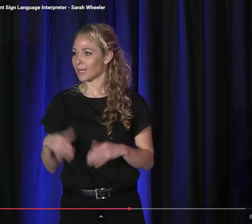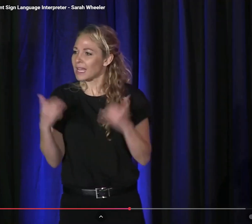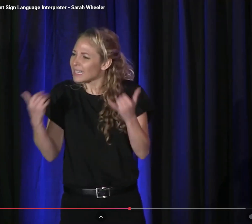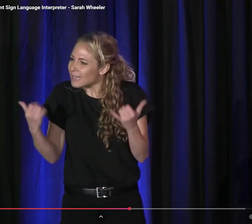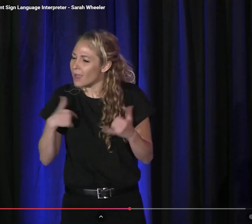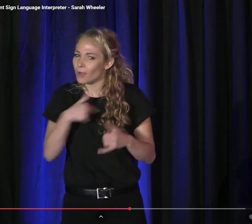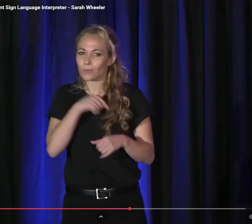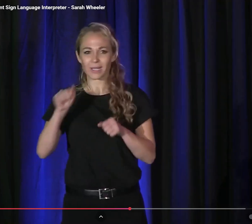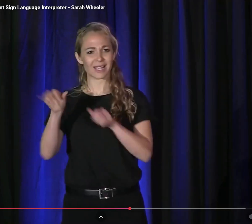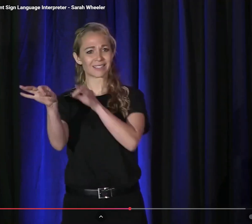science that's recently started.